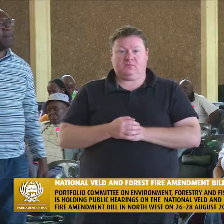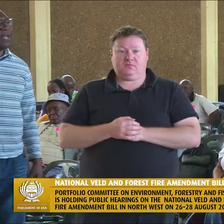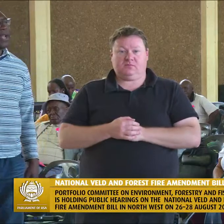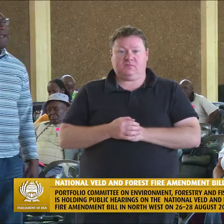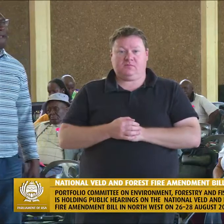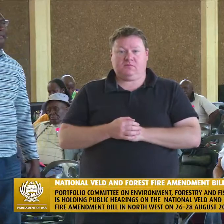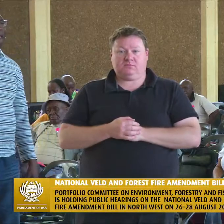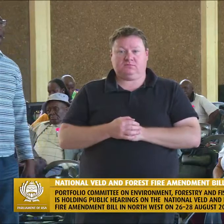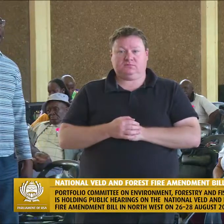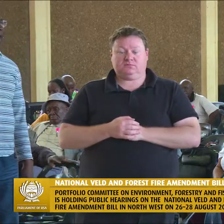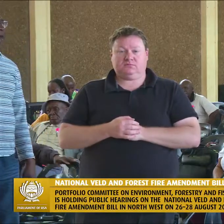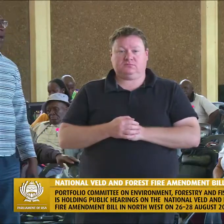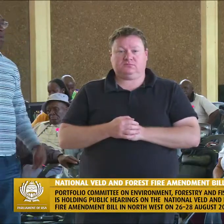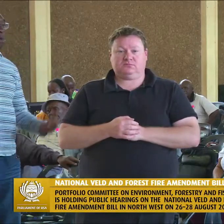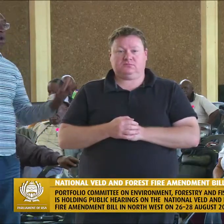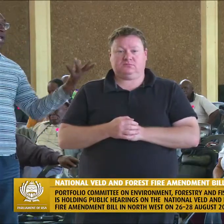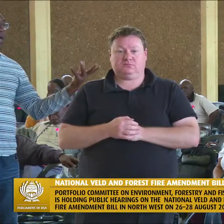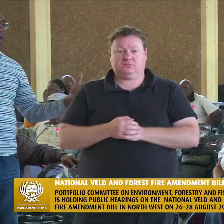mlm